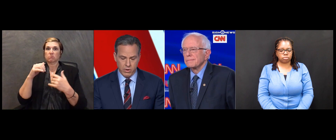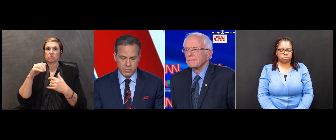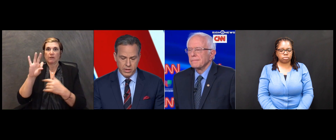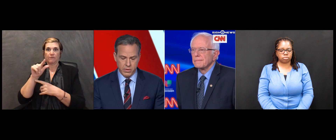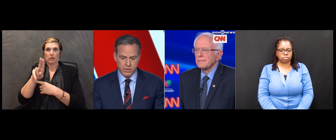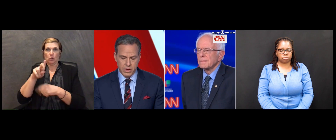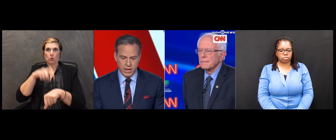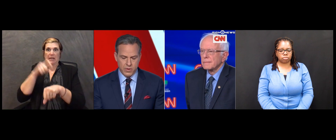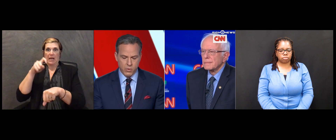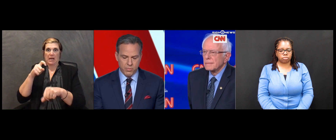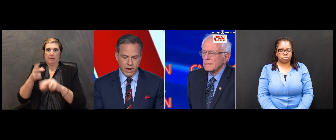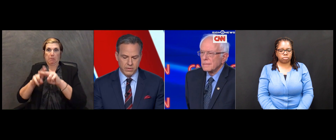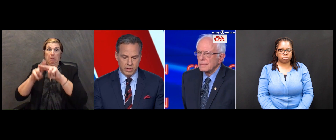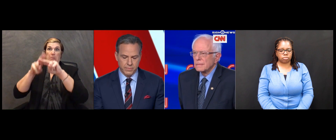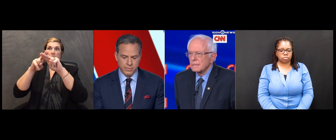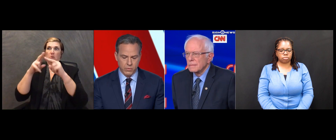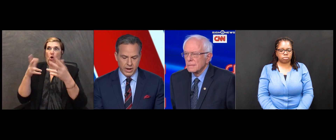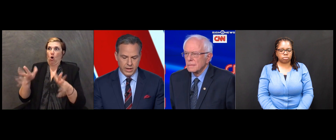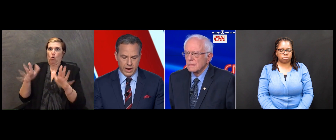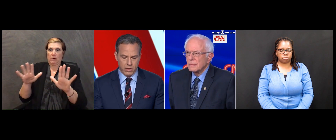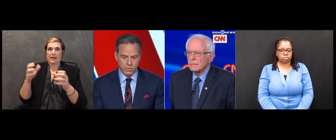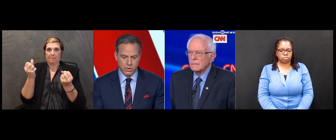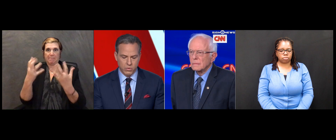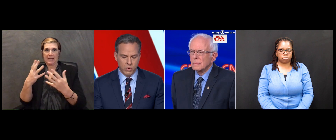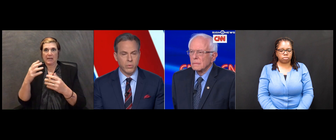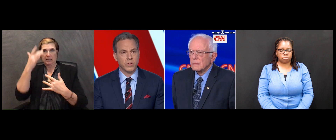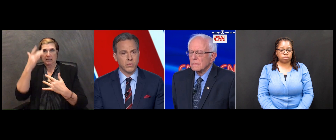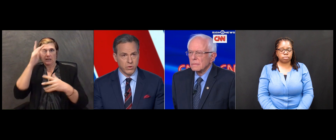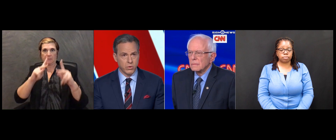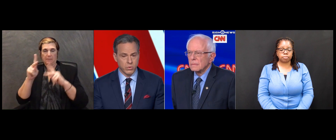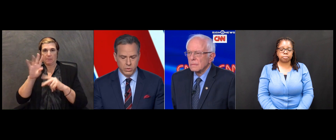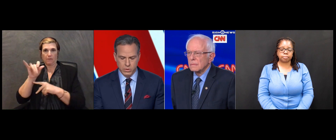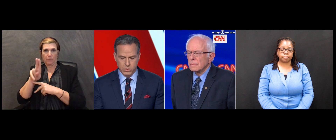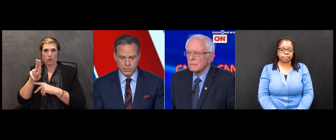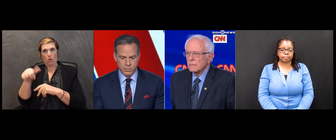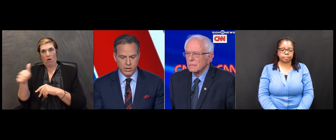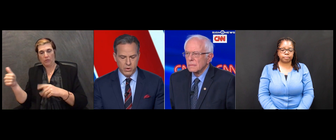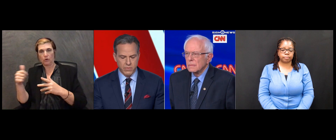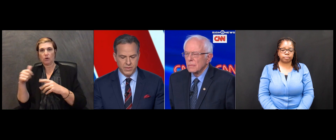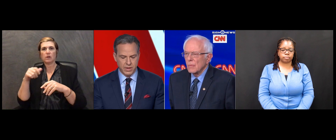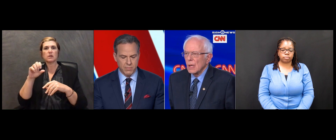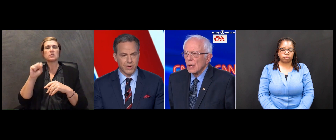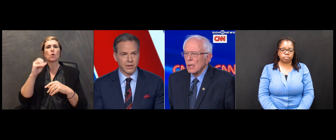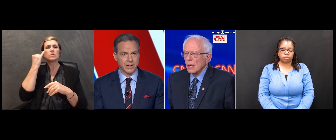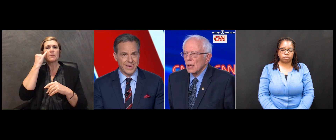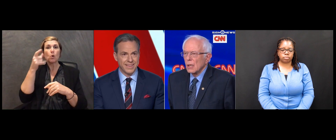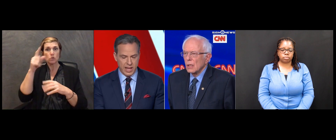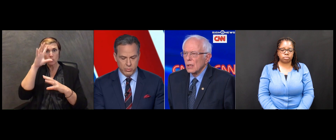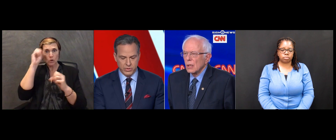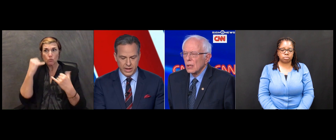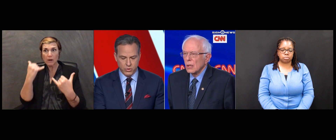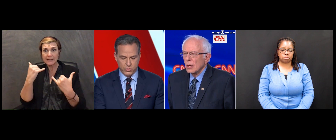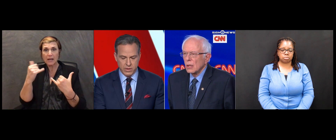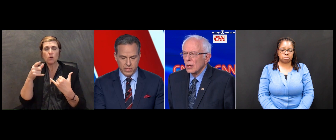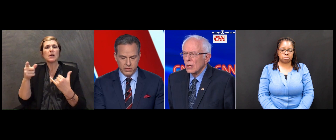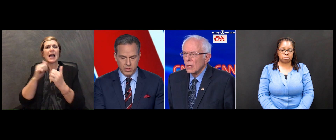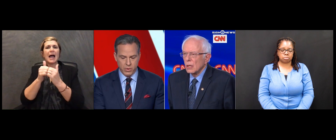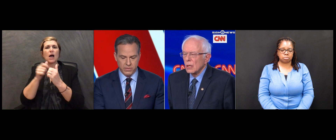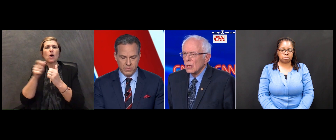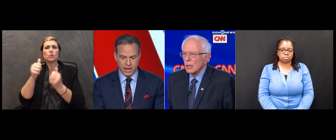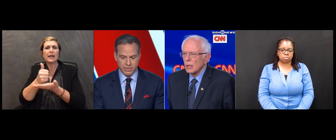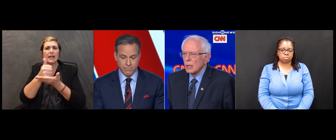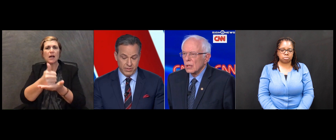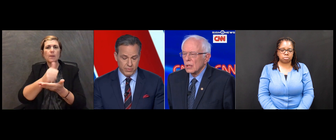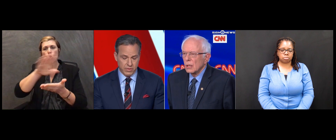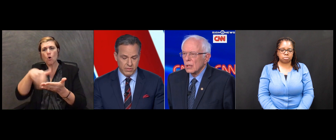ventilators are already being used. If you were president right now, what would you do to make sure every sick American is able to get treatment so the